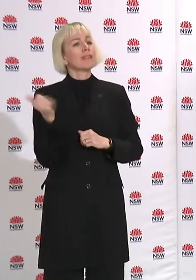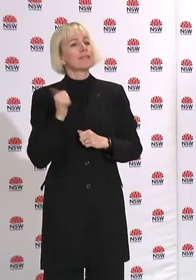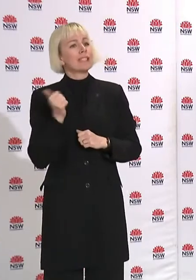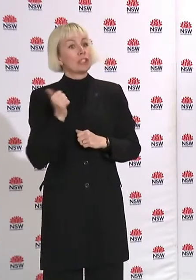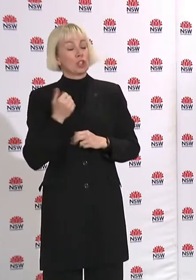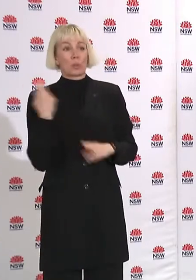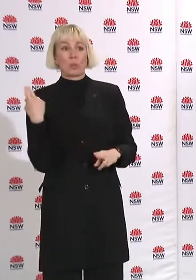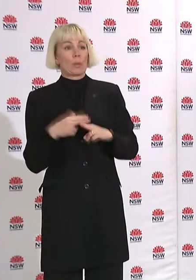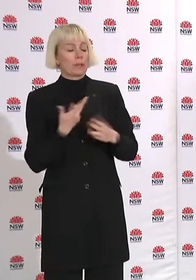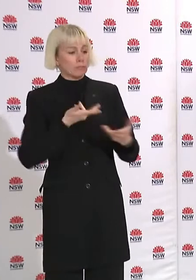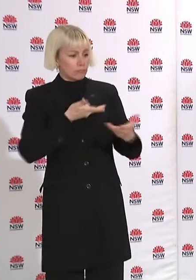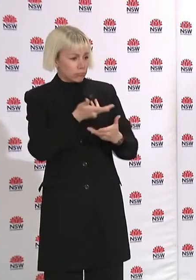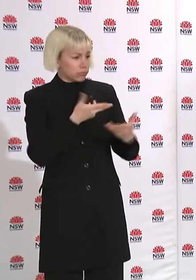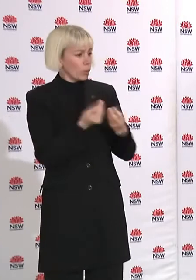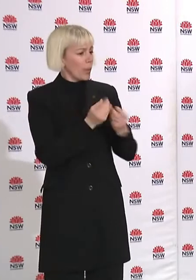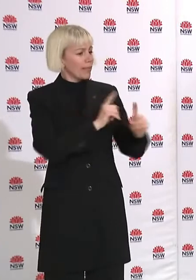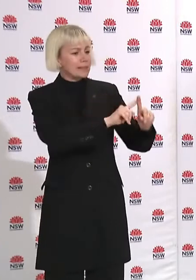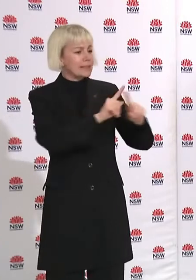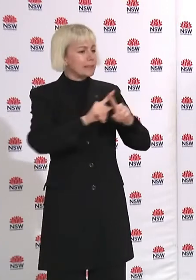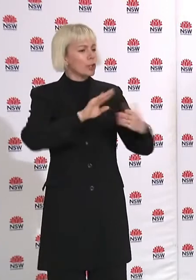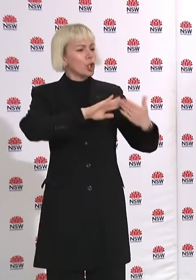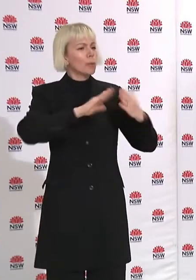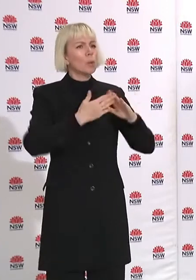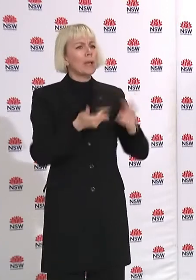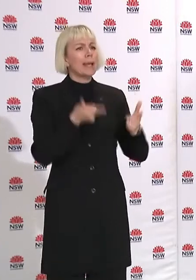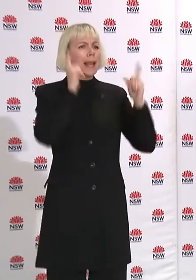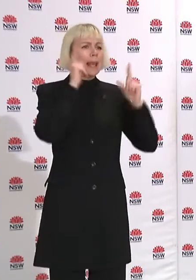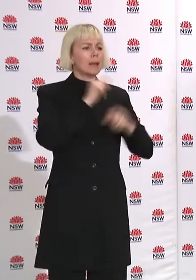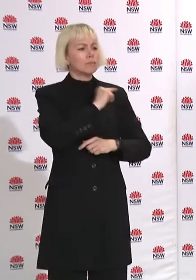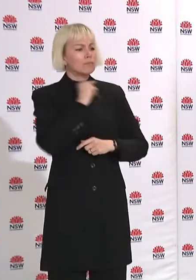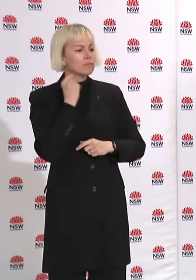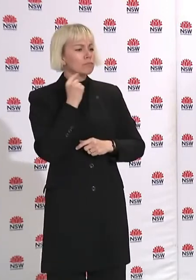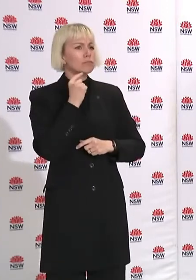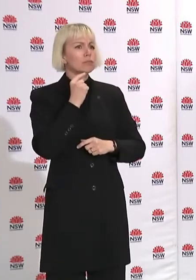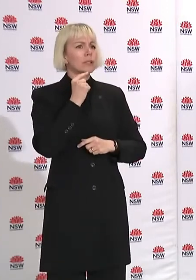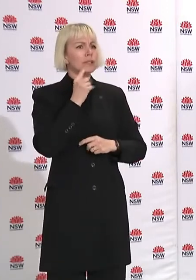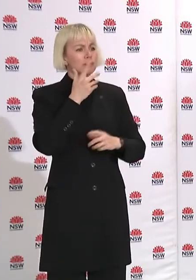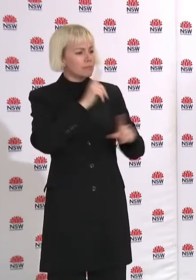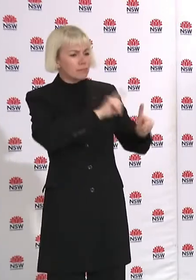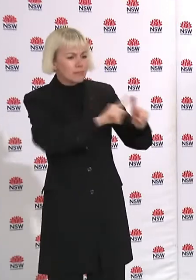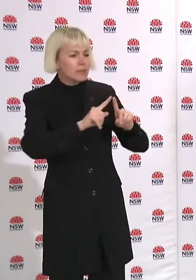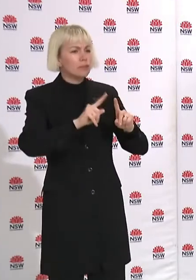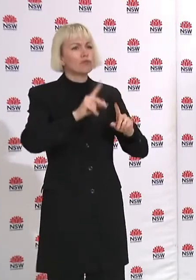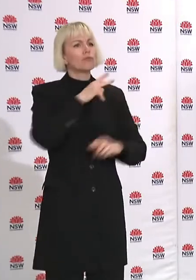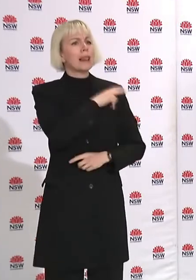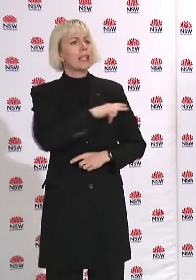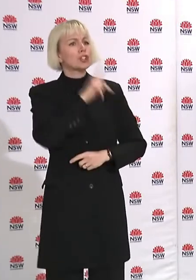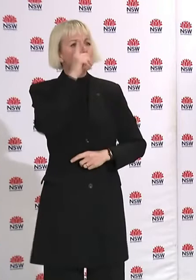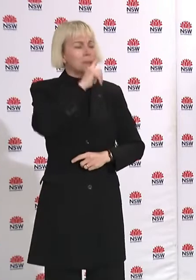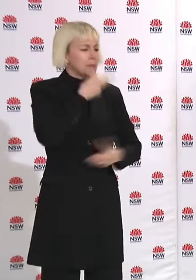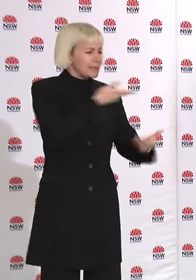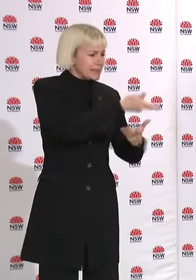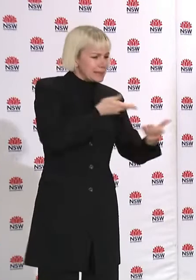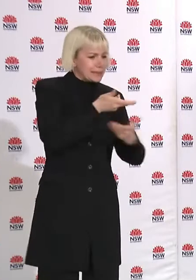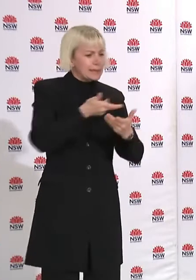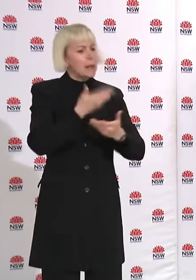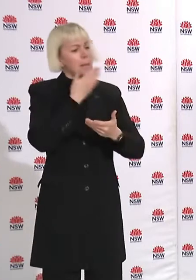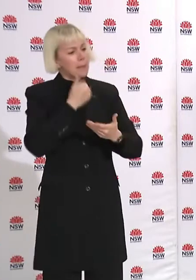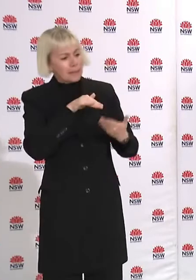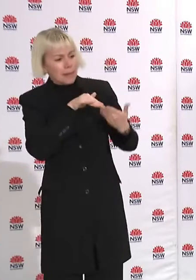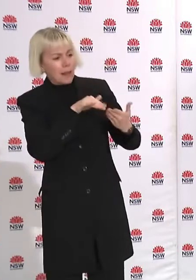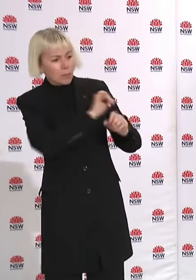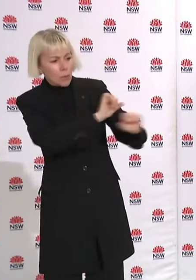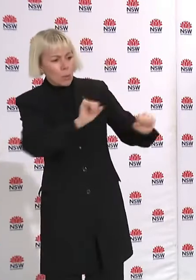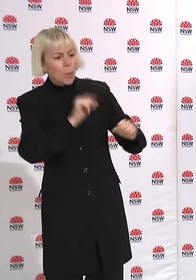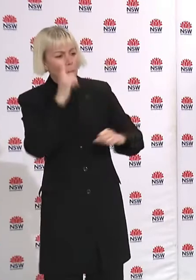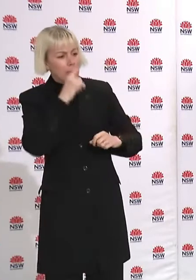very quickly, but I just want to stress that if we haven't had a conversation with you yet, Please know that that conversation will come. We did our best